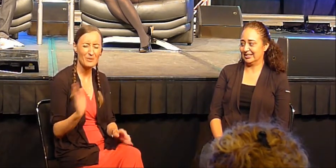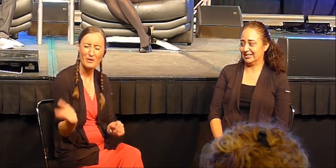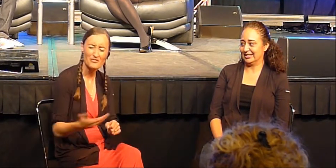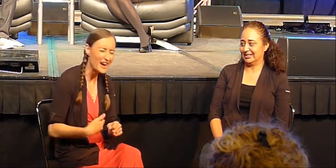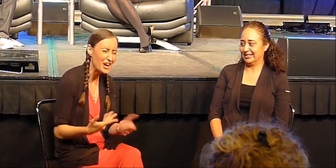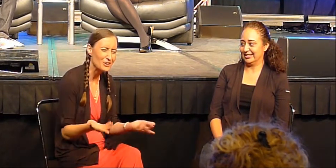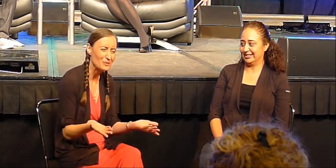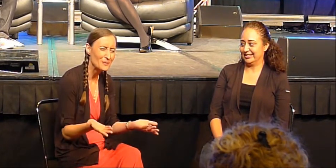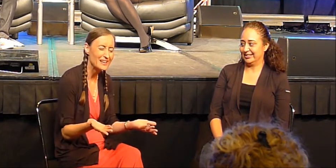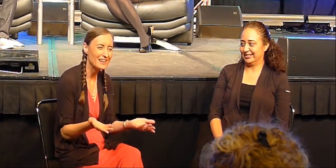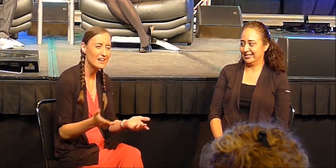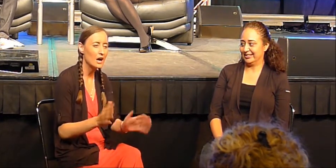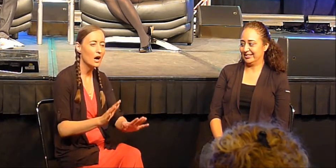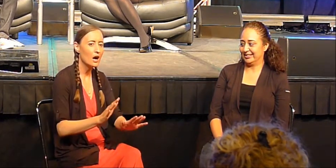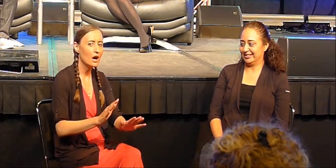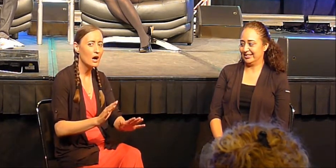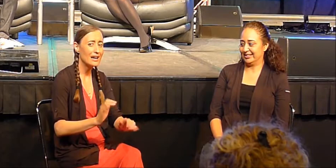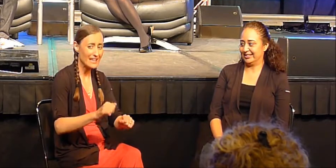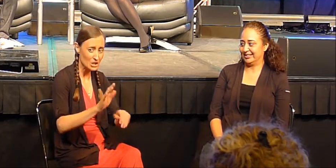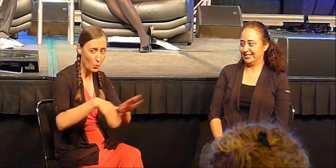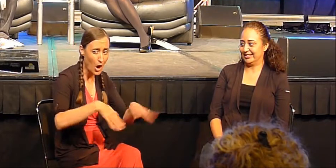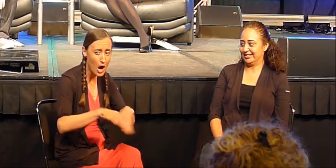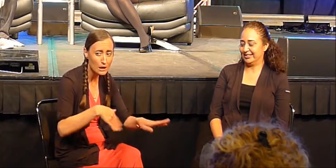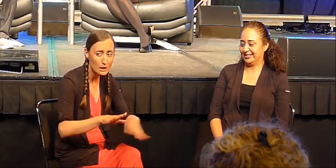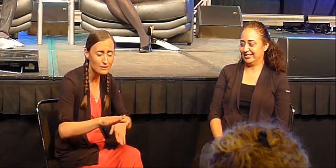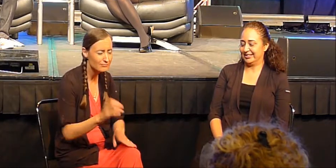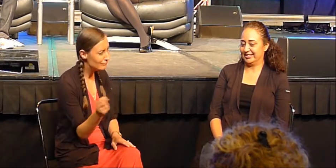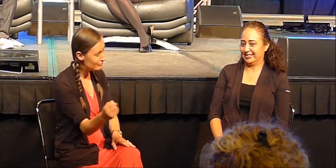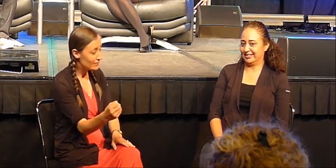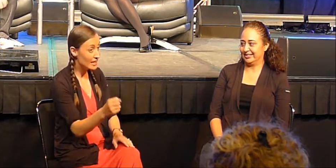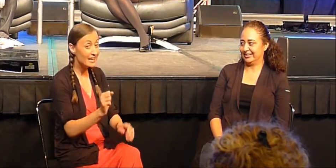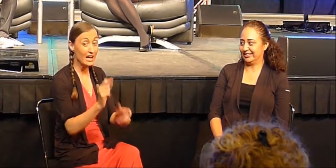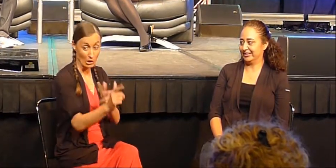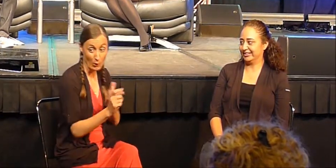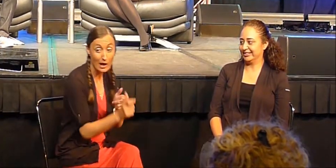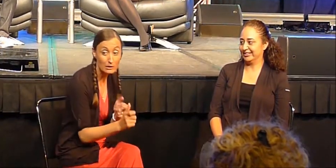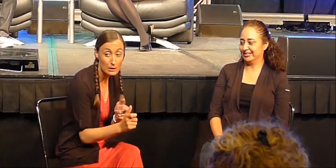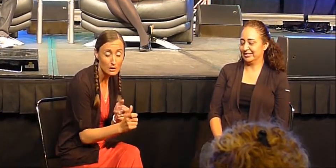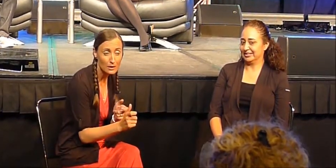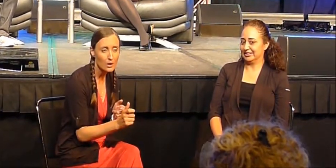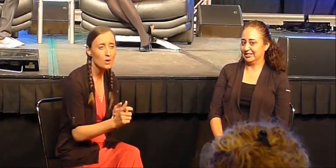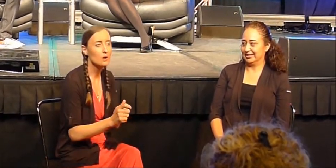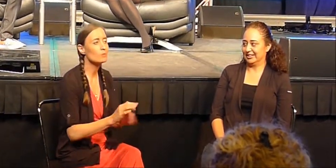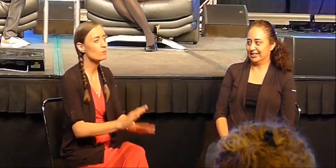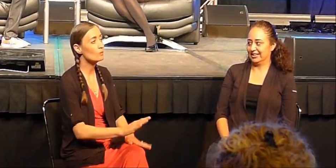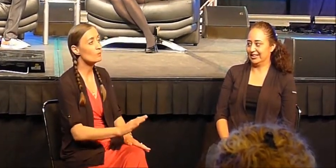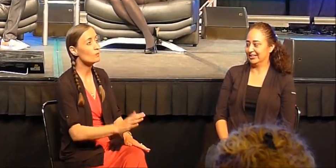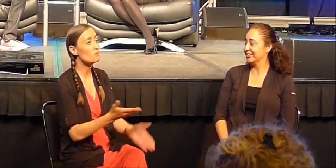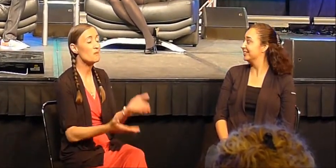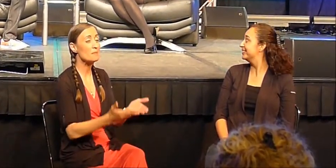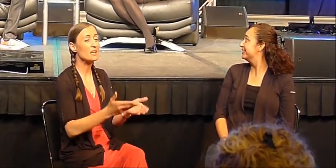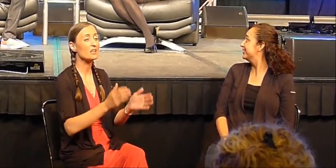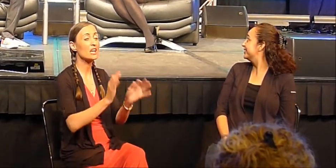fire you, but can you walk on it? I go, yeah. He goes, can you run? I go, wouldn't it be an interpretive